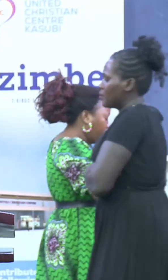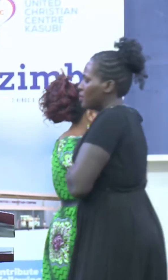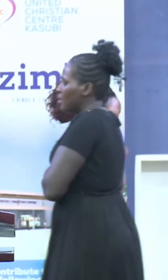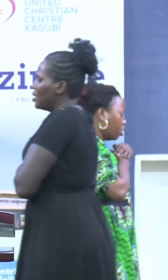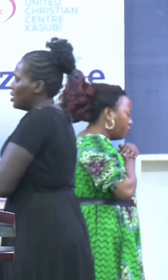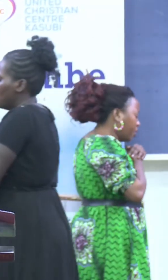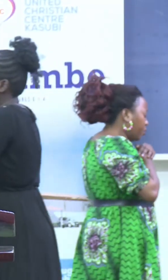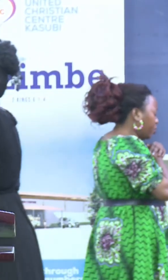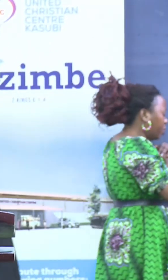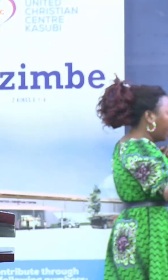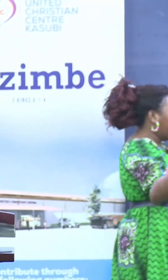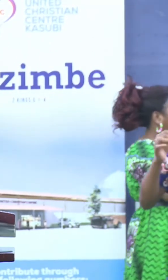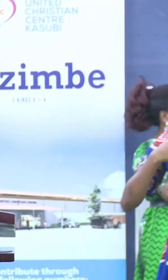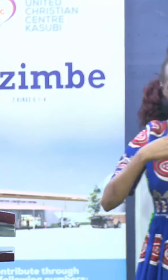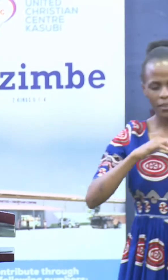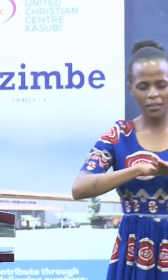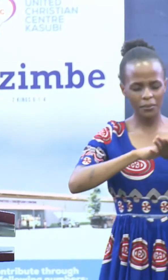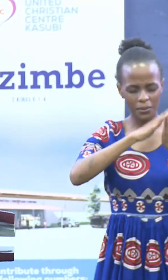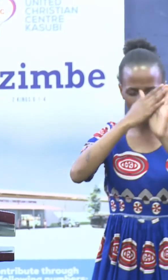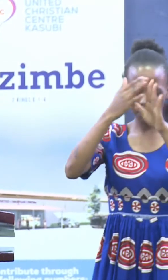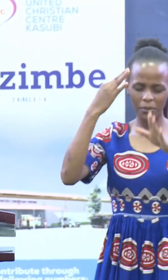Obulamu obutanoonya Mukama mbukuwa